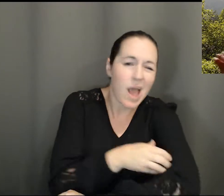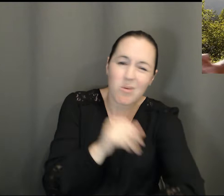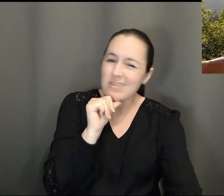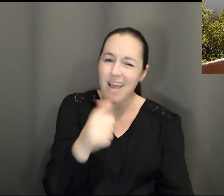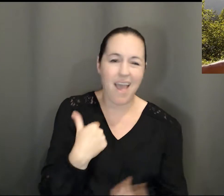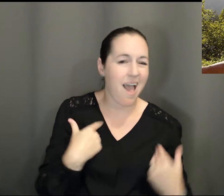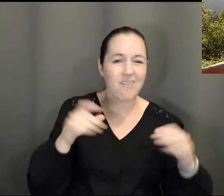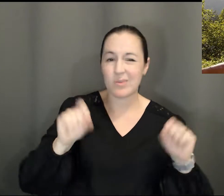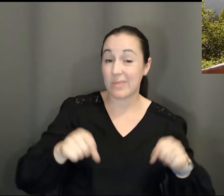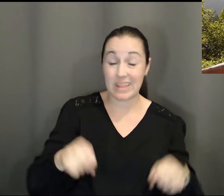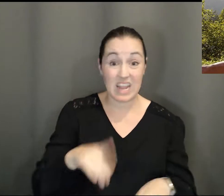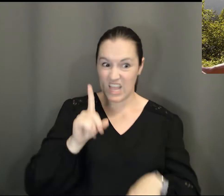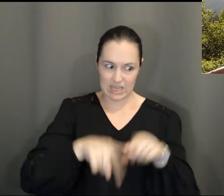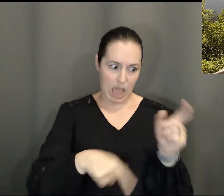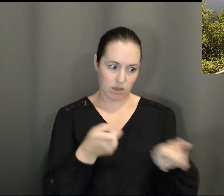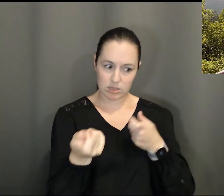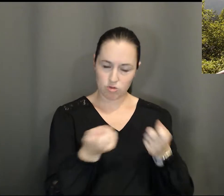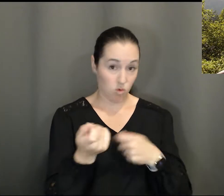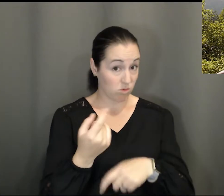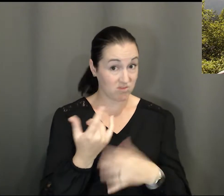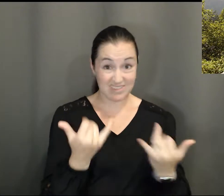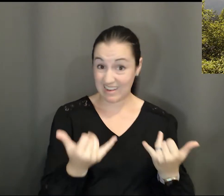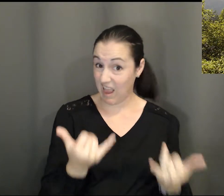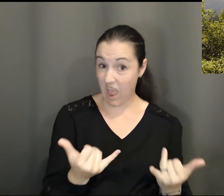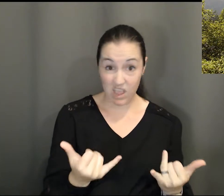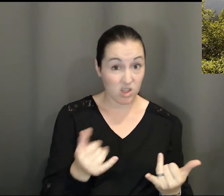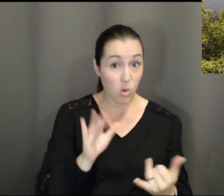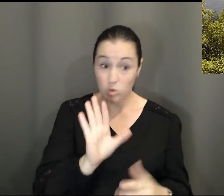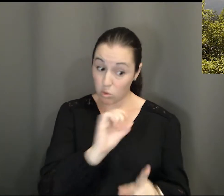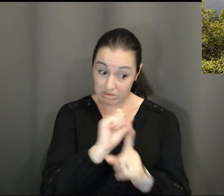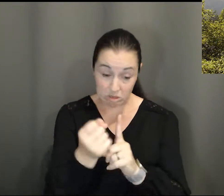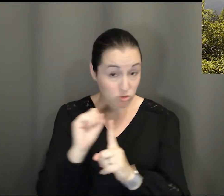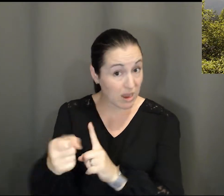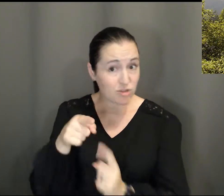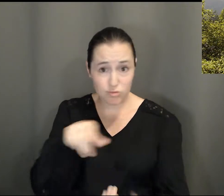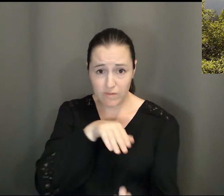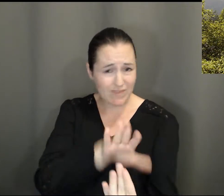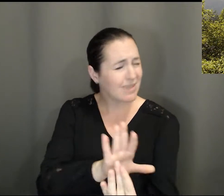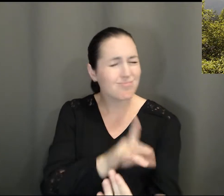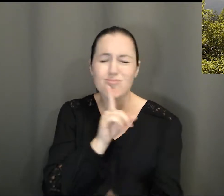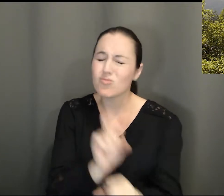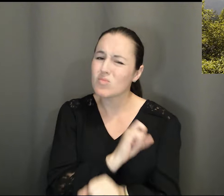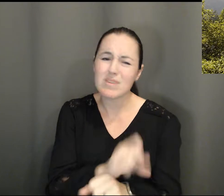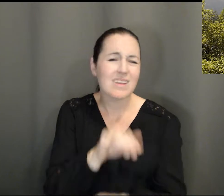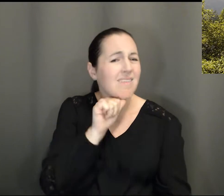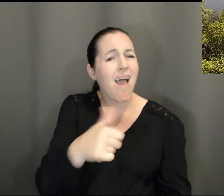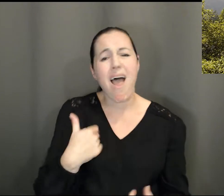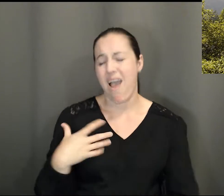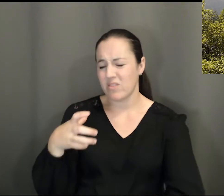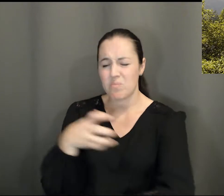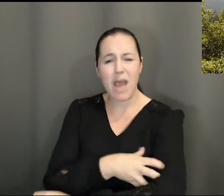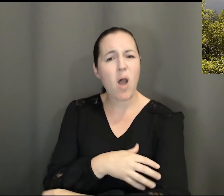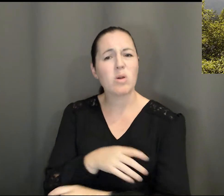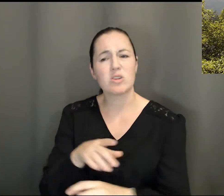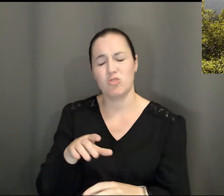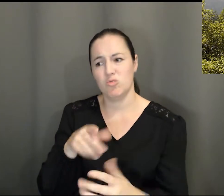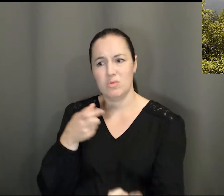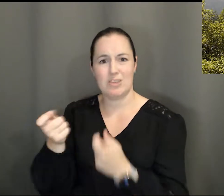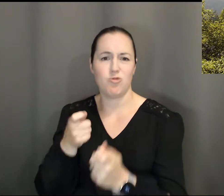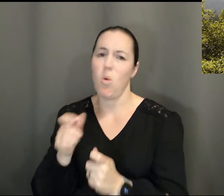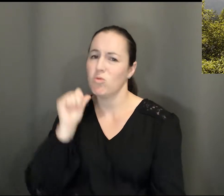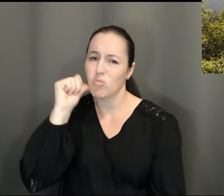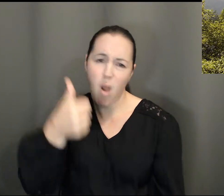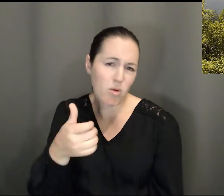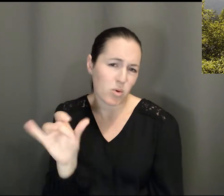to do anything about controlling your tomorrow. I think all of us would probably do really well to take the first steps that every addict